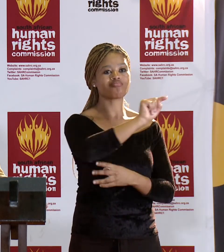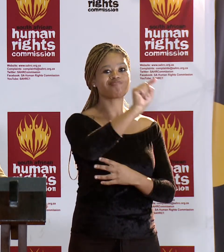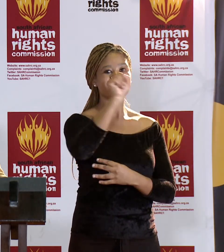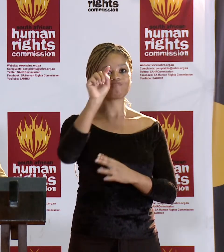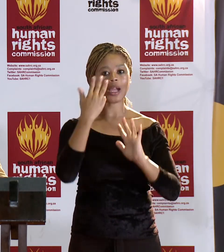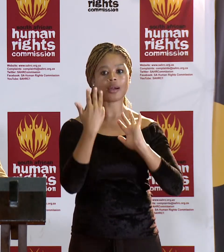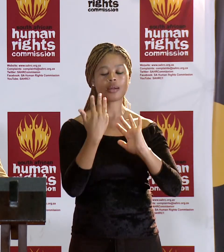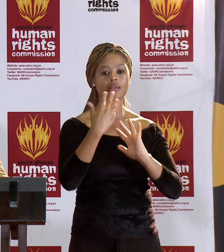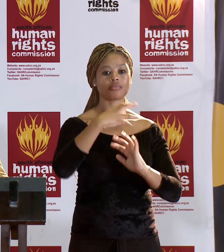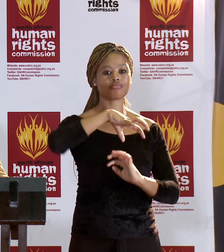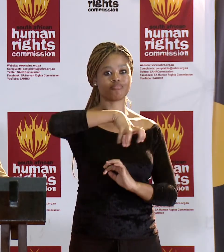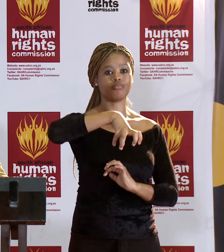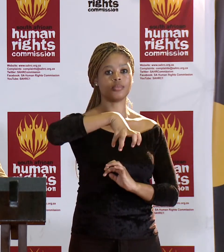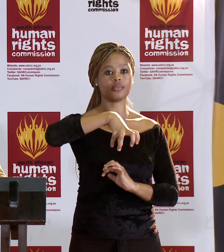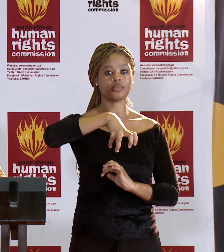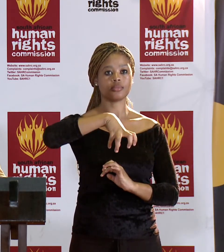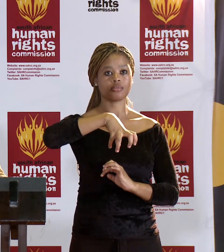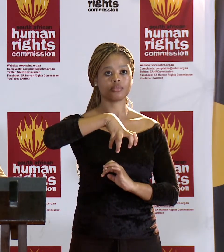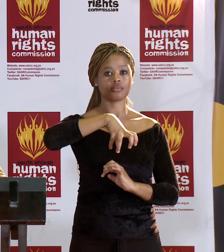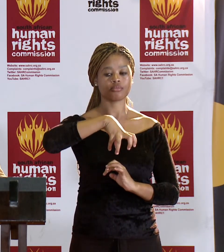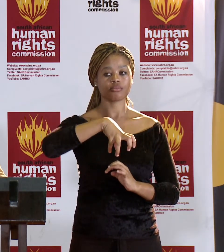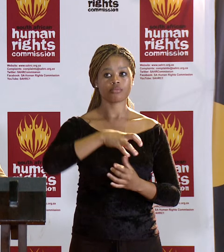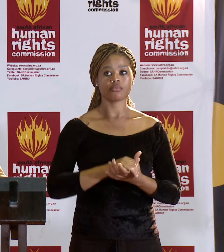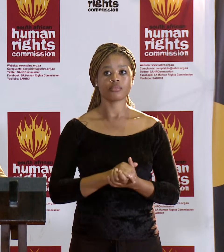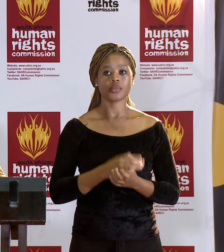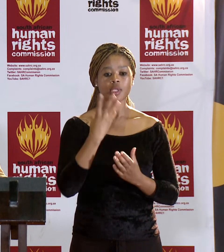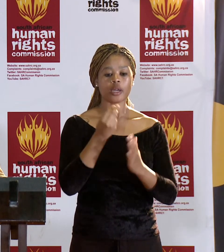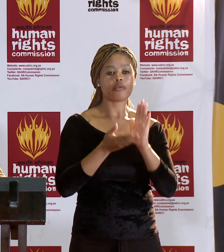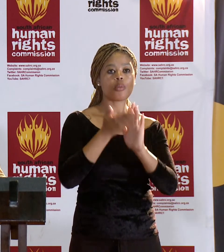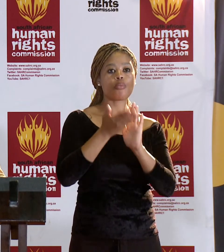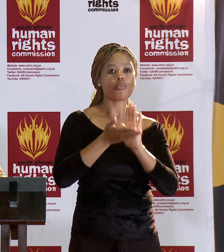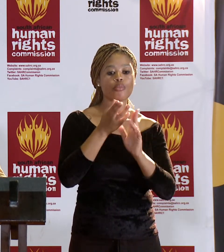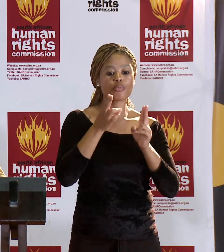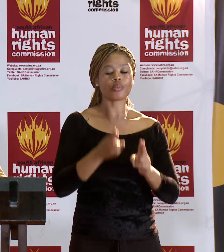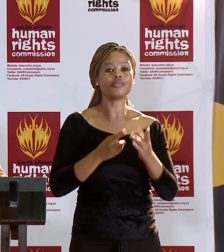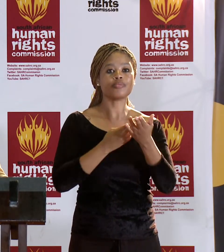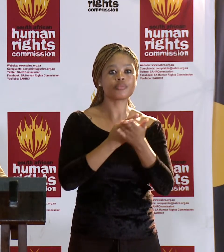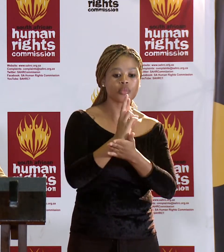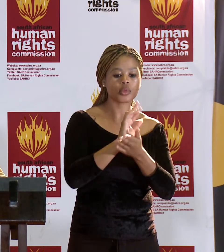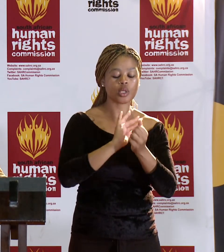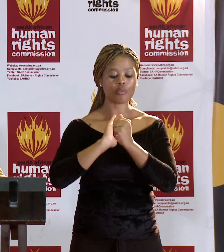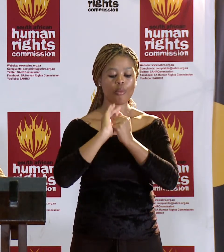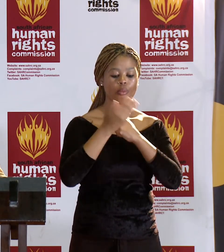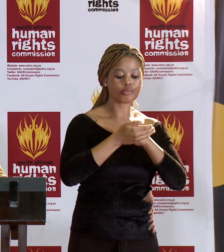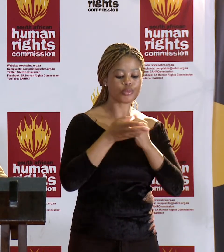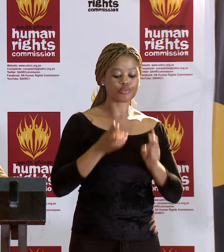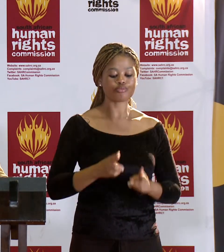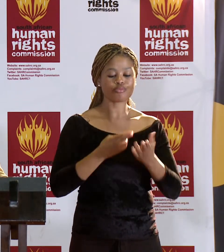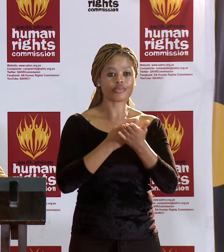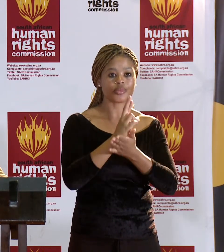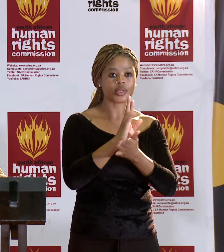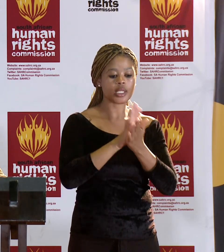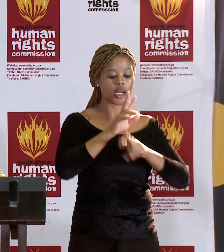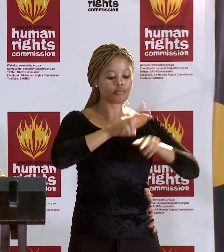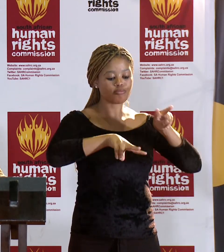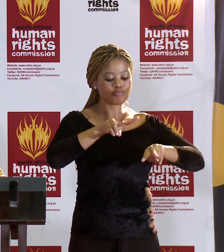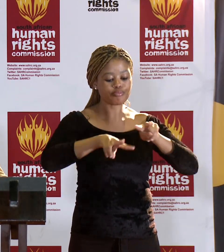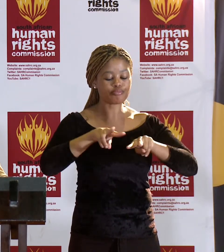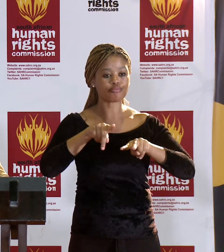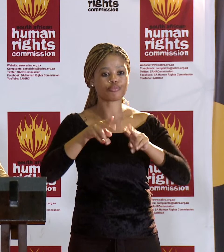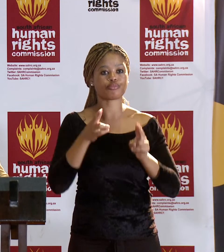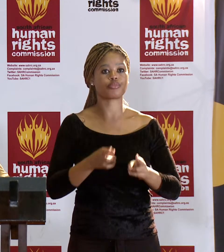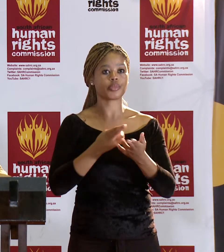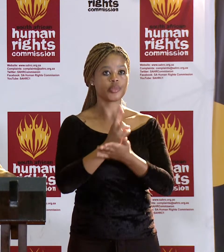provinces, and our role is threefold: to promote human rights, to protect human rights, and to monitor human